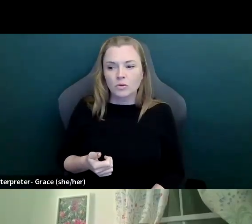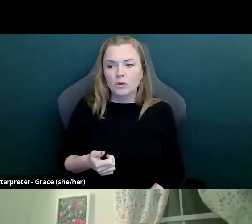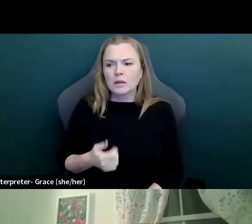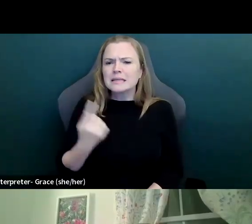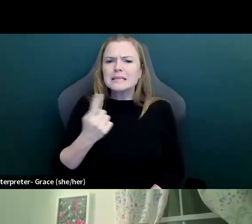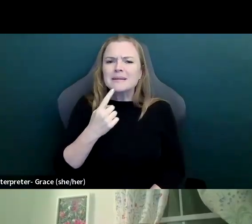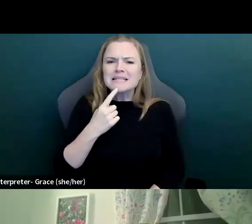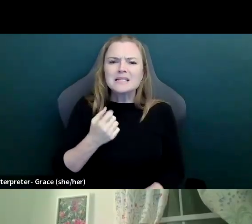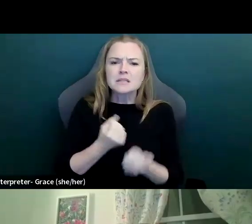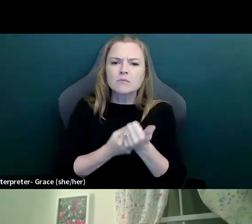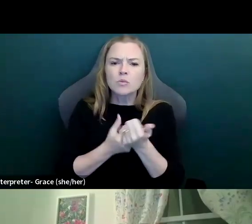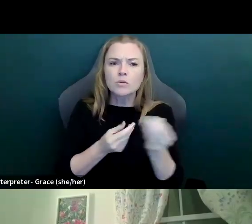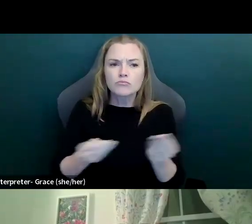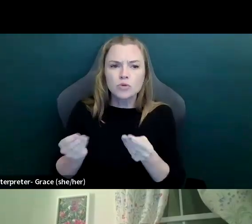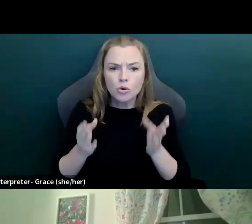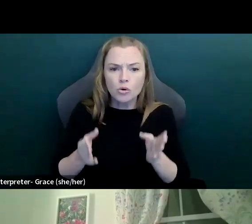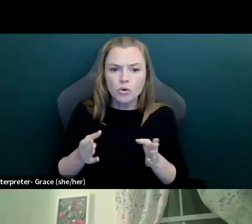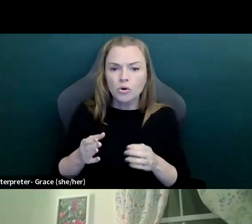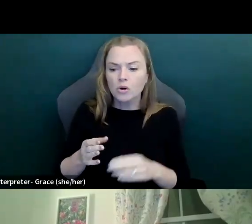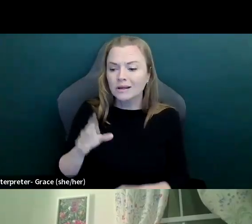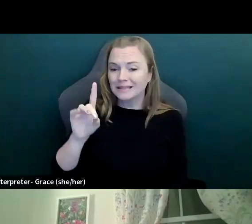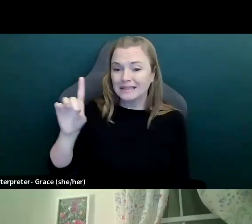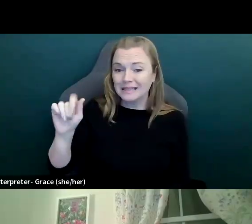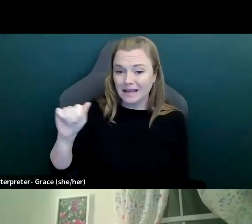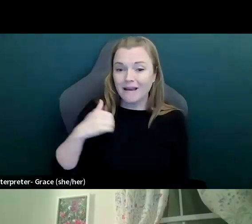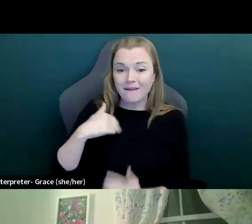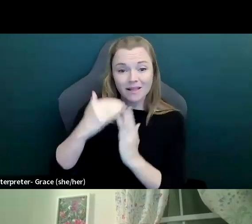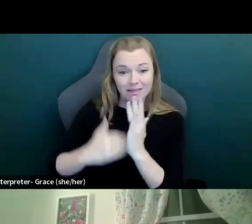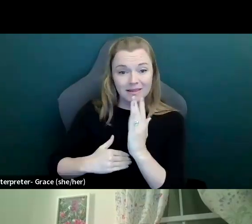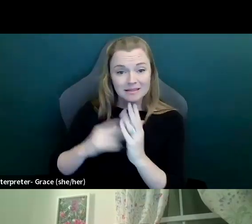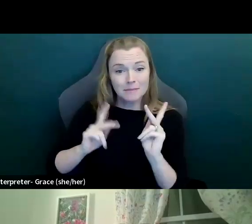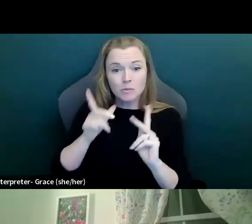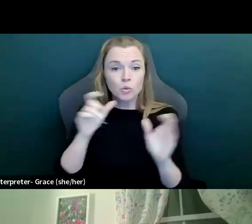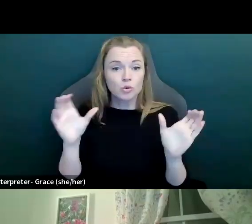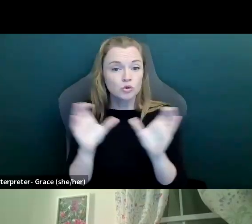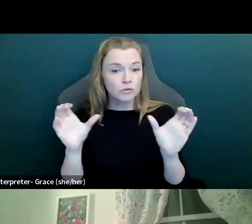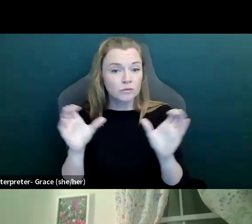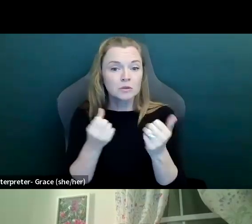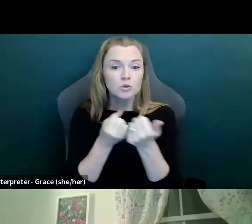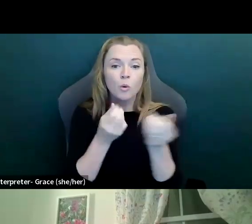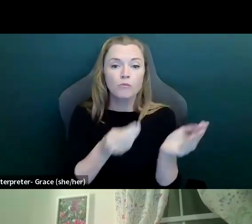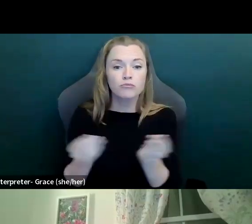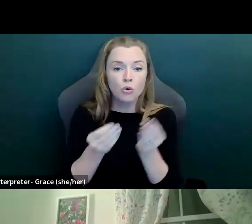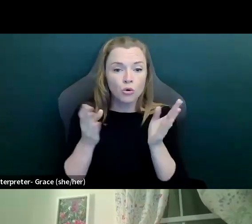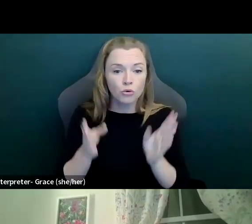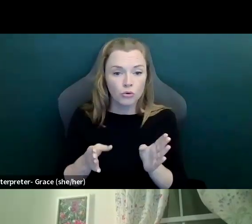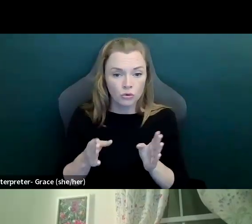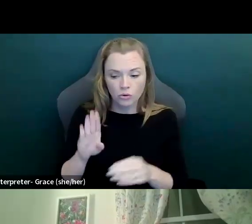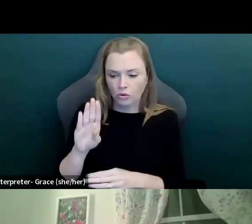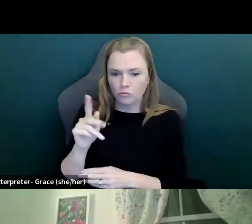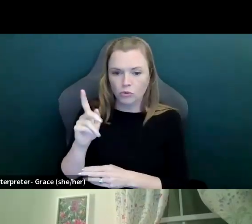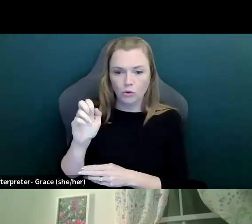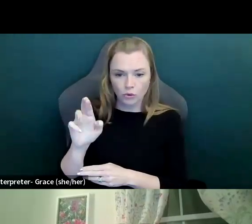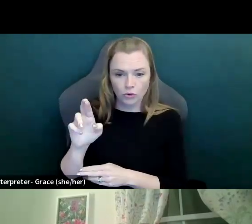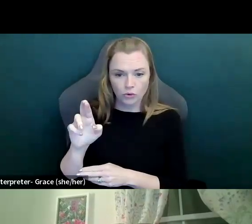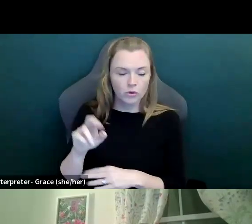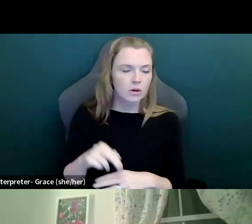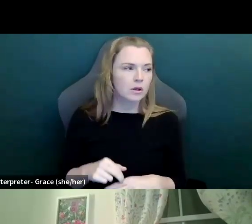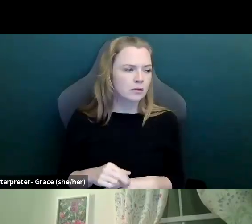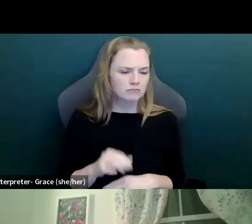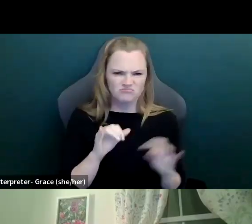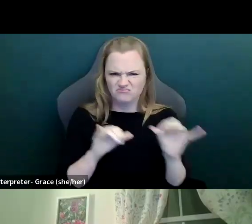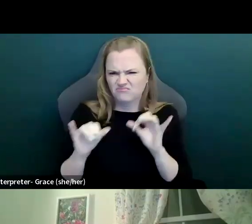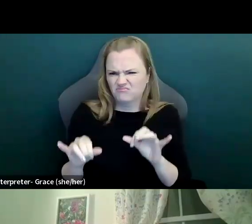The DDA maintains a list of people who are certified support brokers. Same on that front. Take